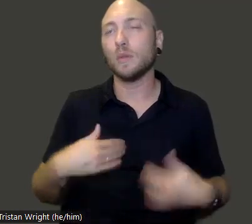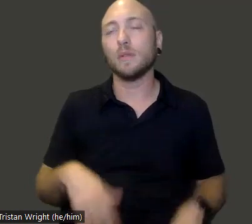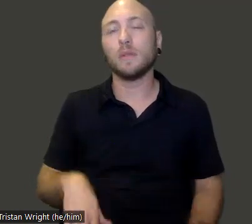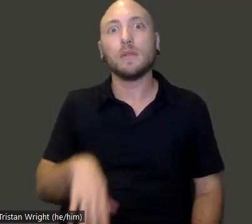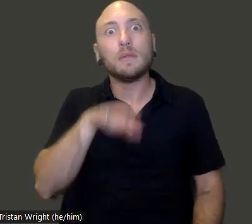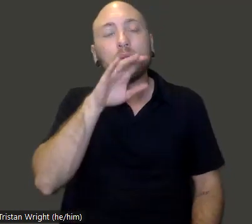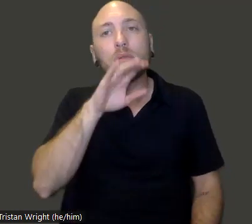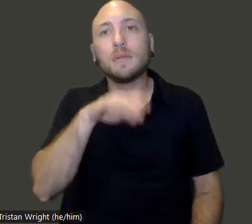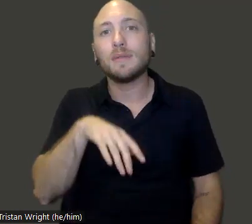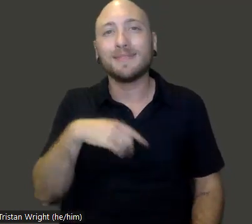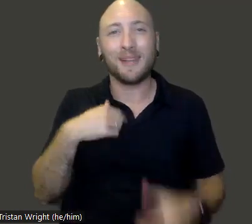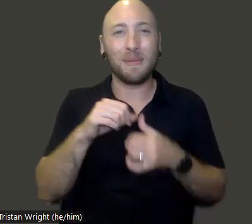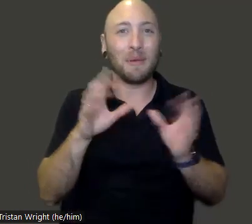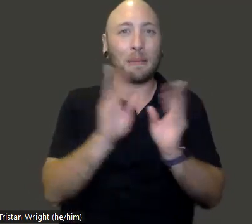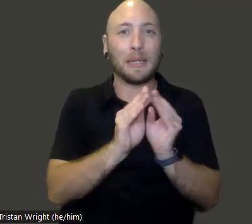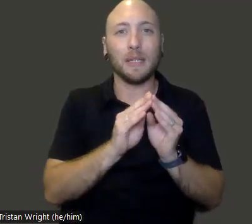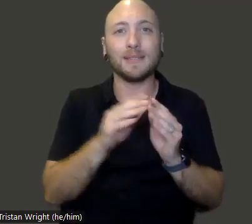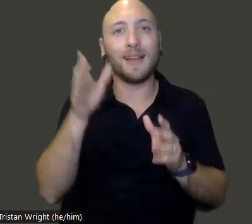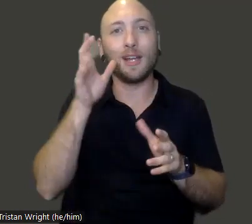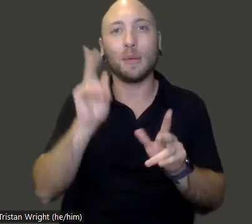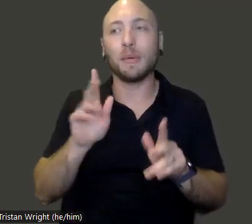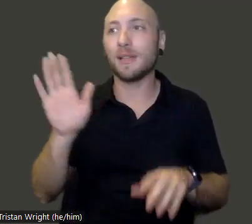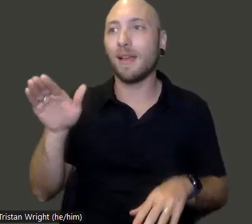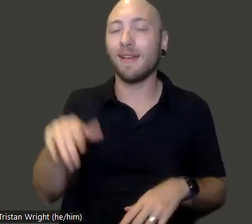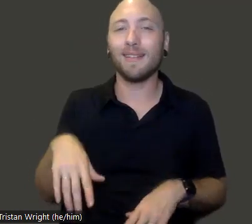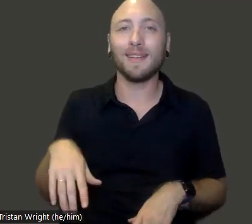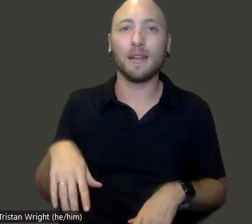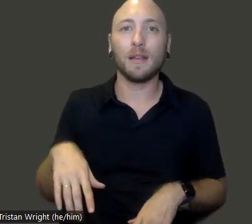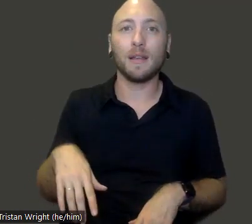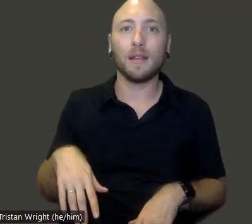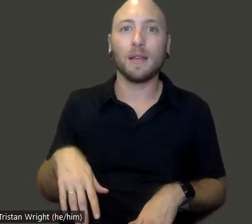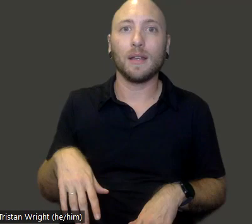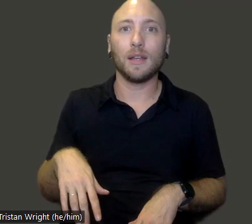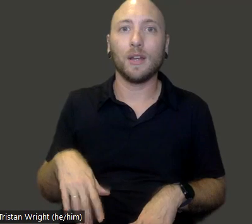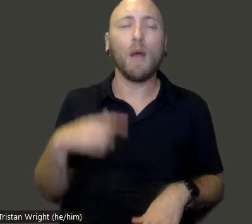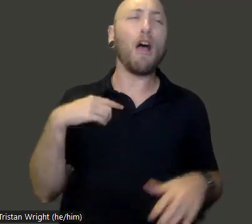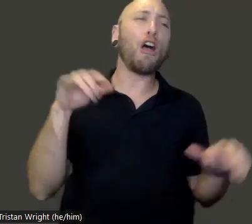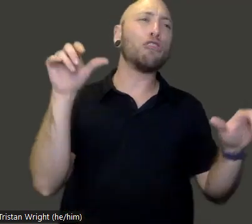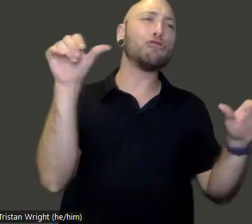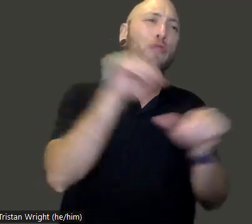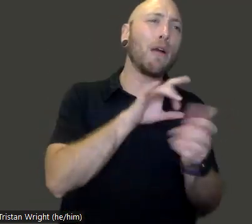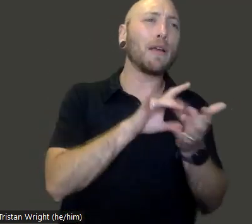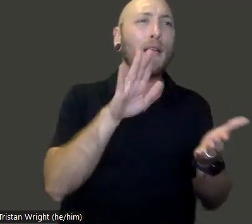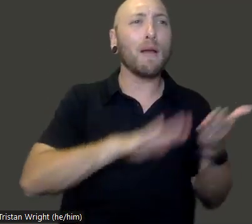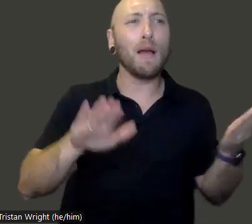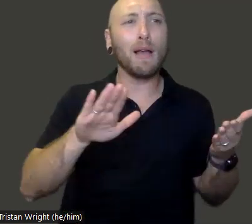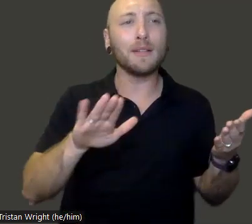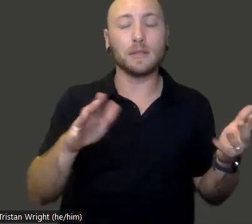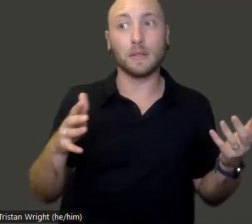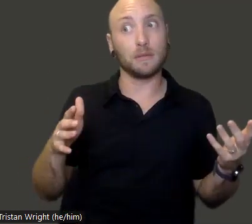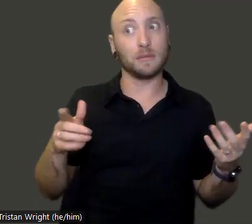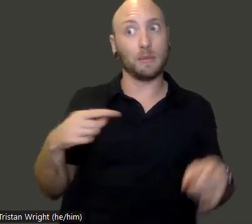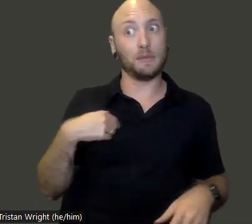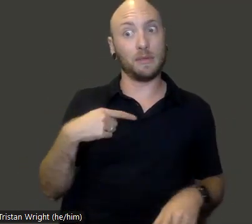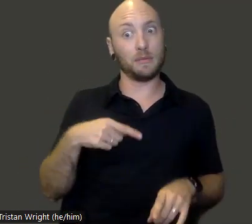frustrated because in meetings people would say would talk about screwing up college when they were drunk. And I'm like, well, I did that sober. So I